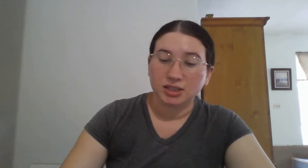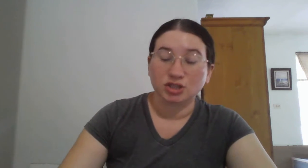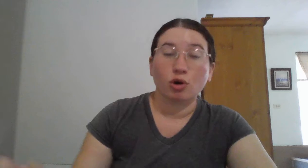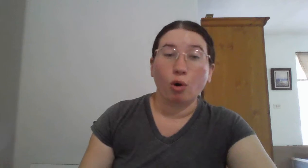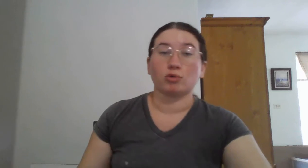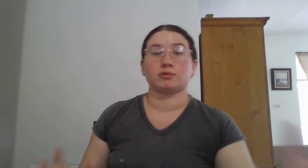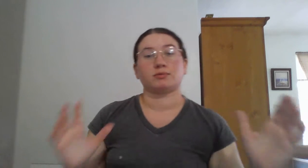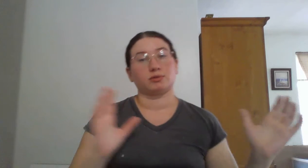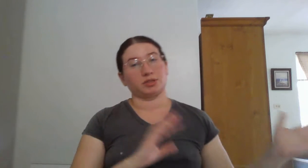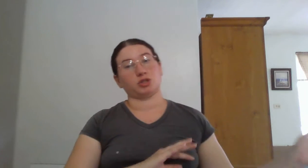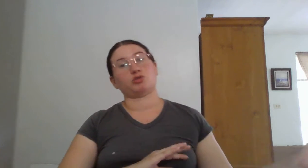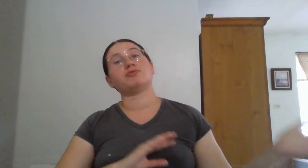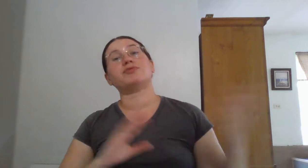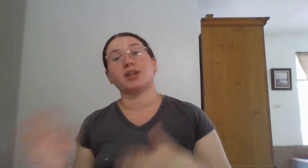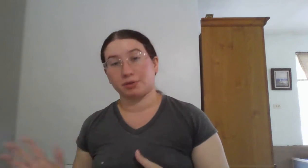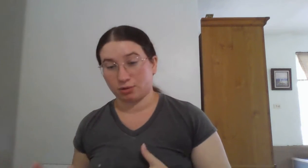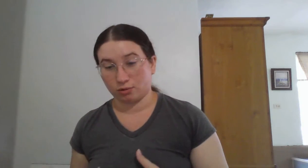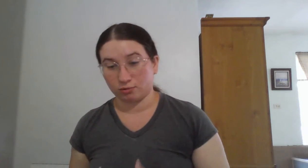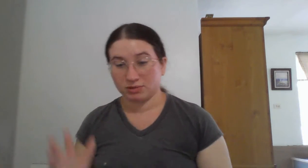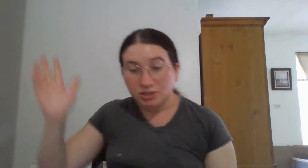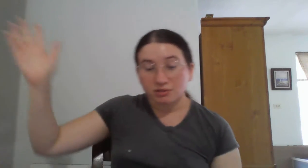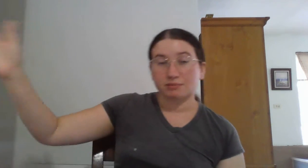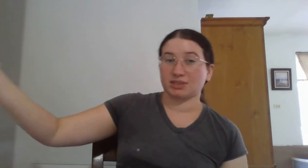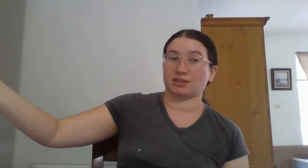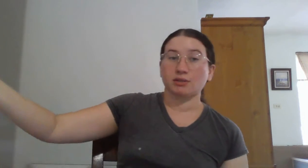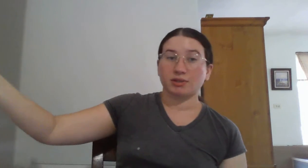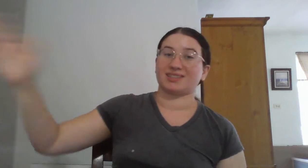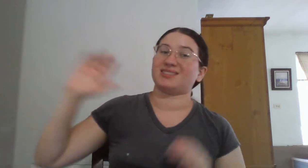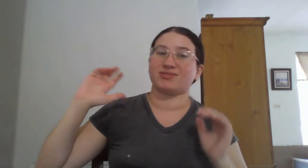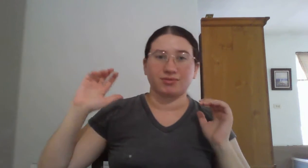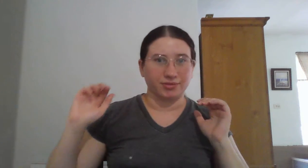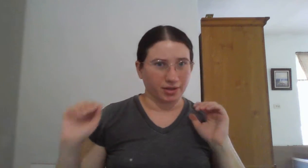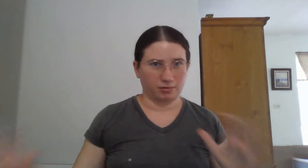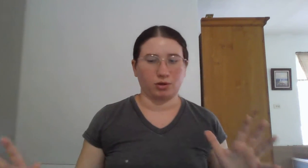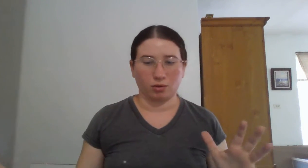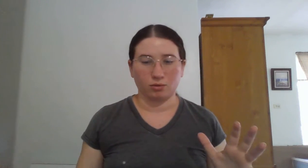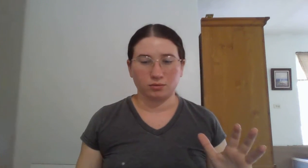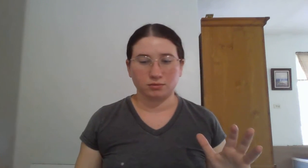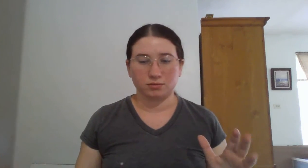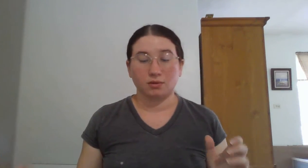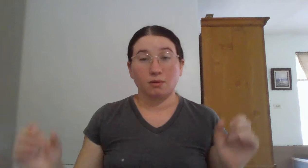is cold. So we're going to do very cold. Winter in Minnesota is very cold.